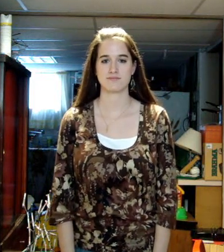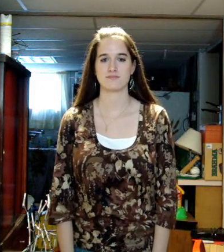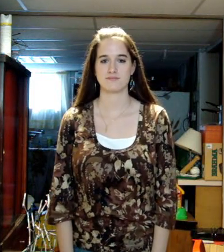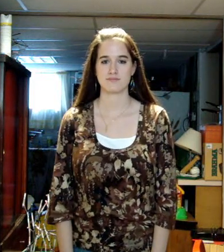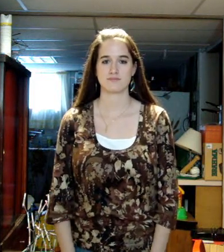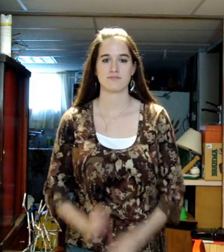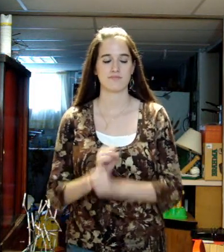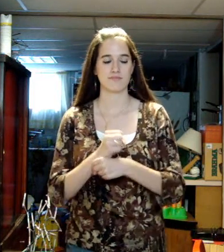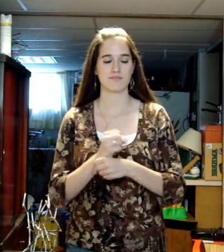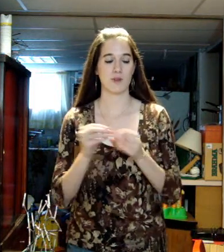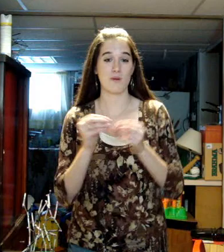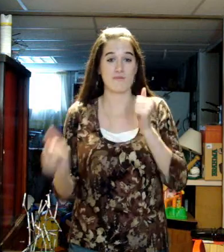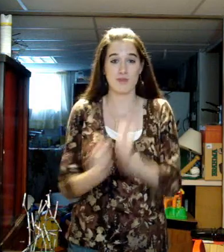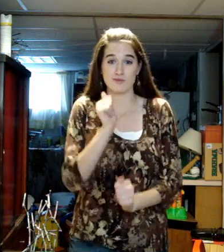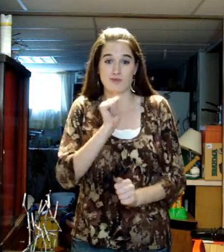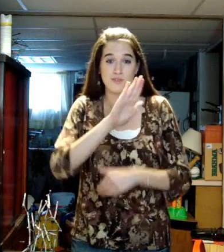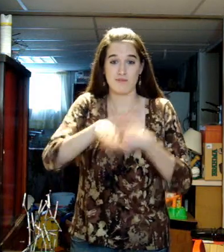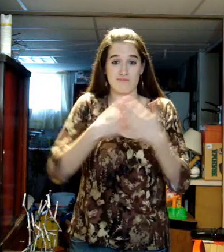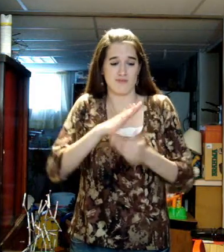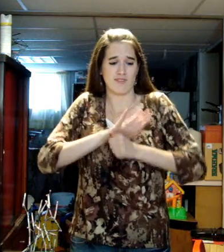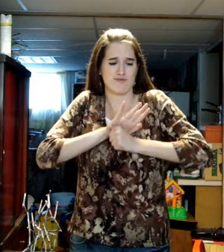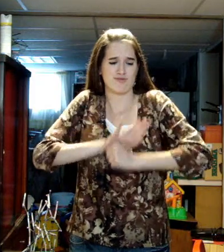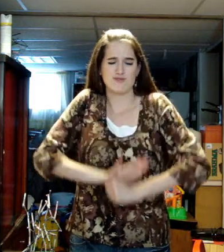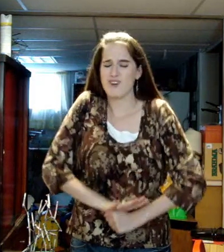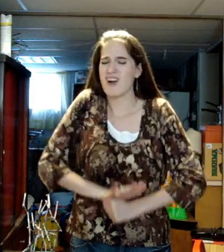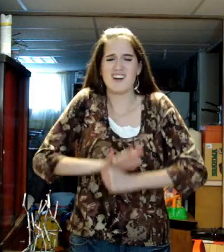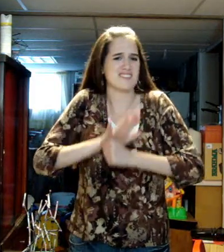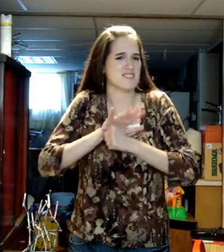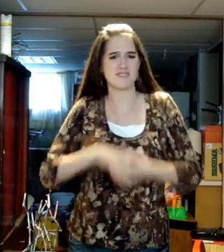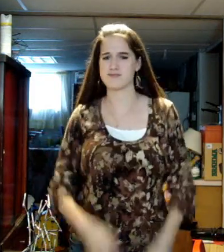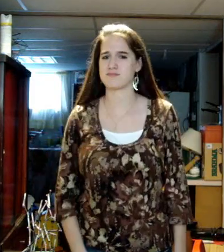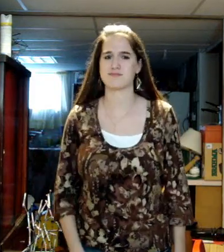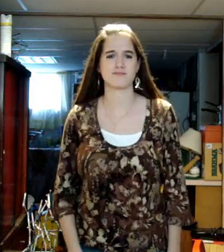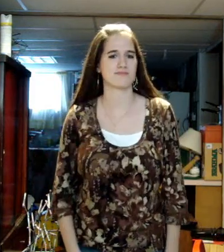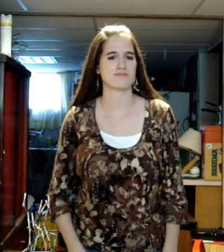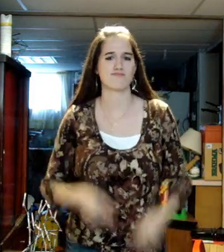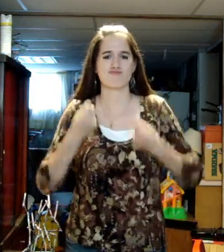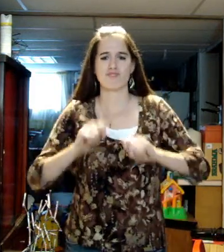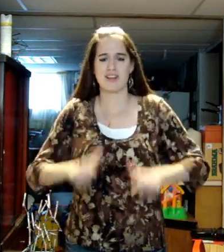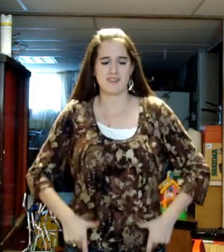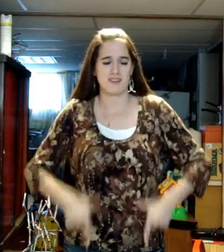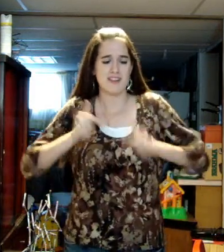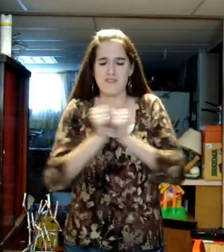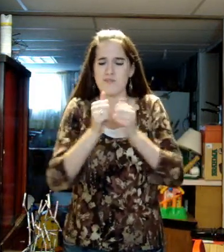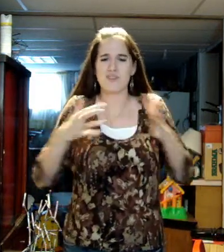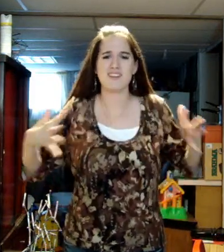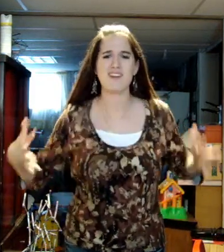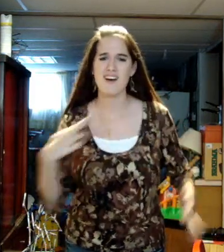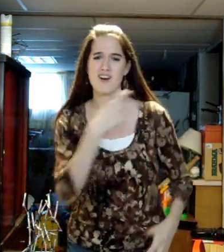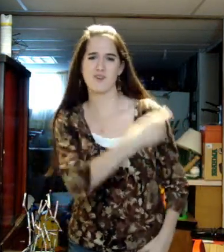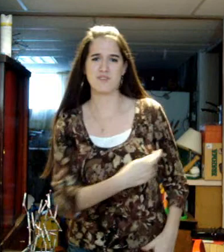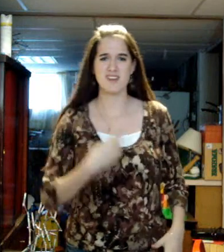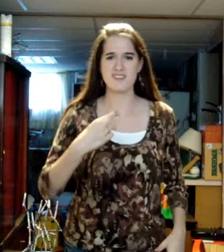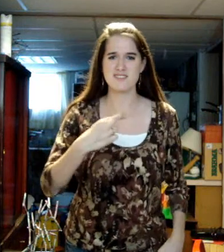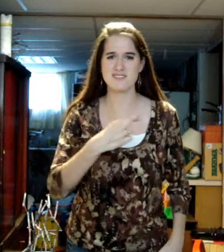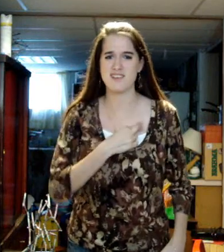I'm making most of all the stress I try to live without regrets